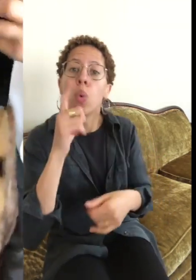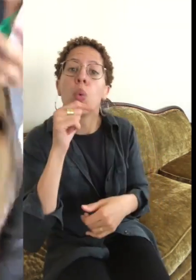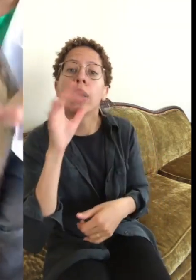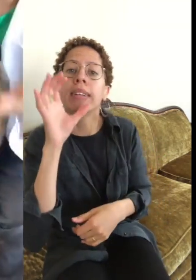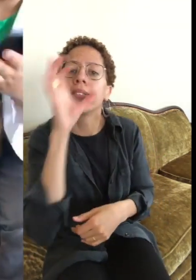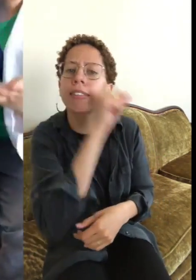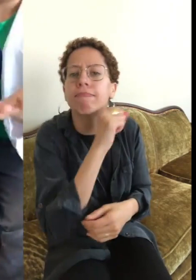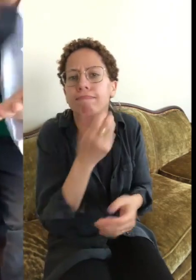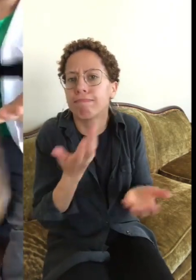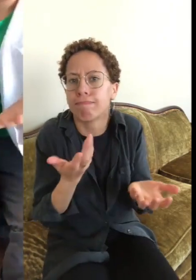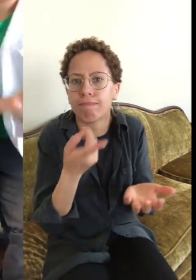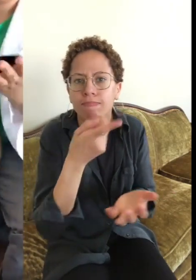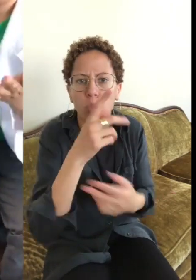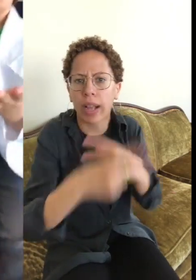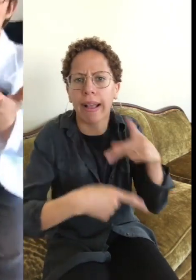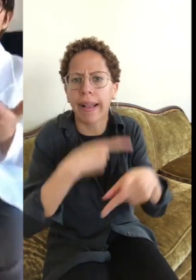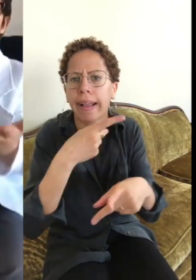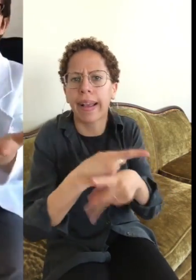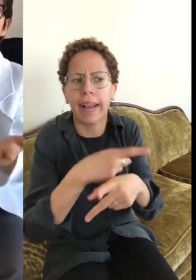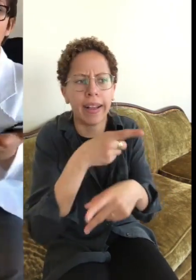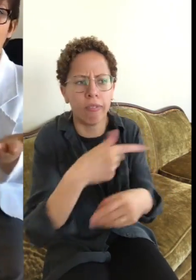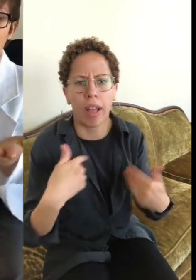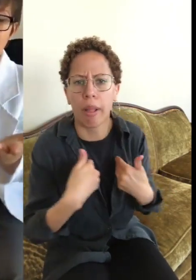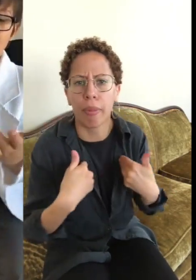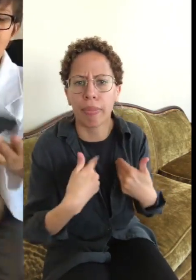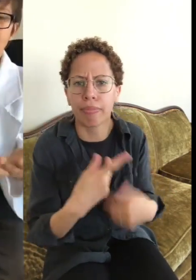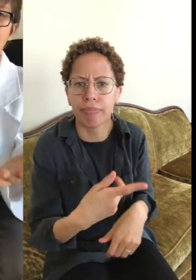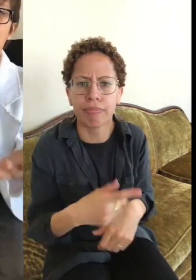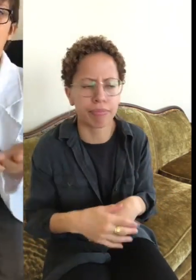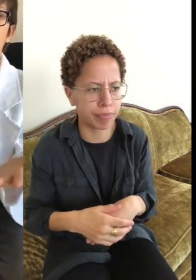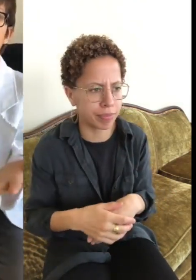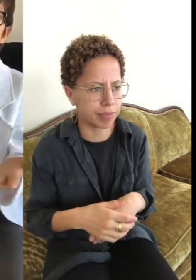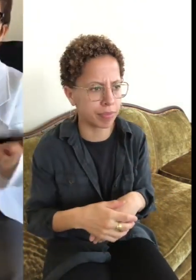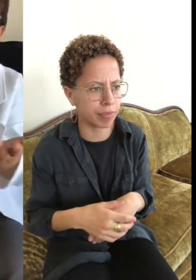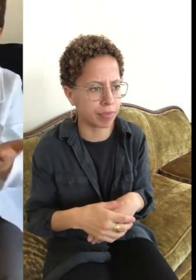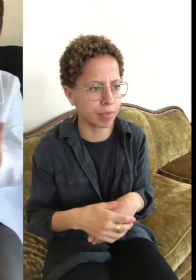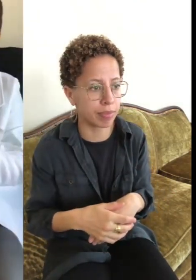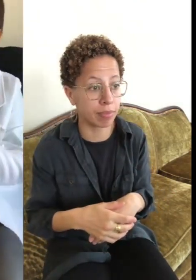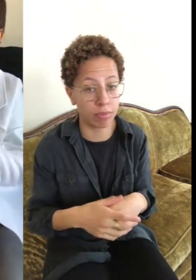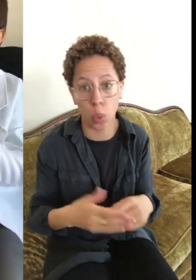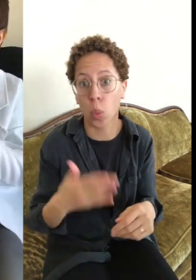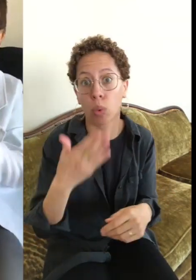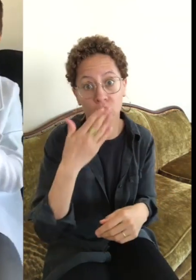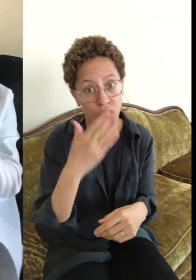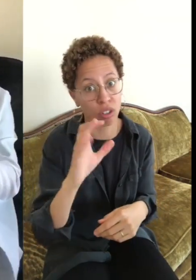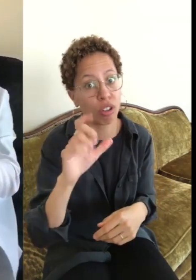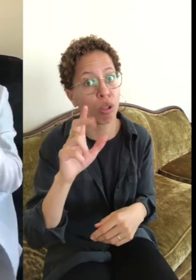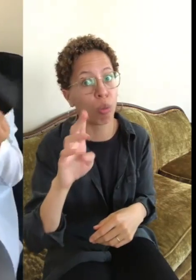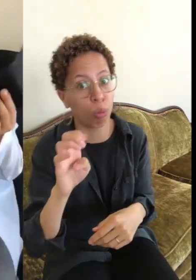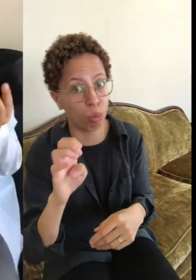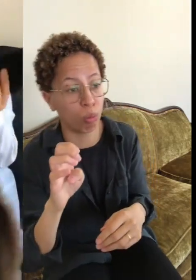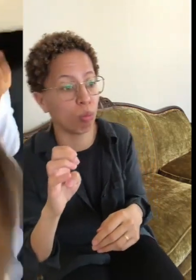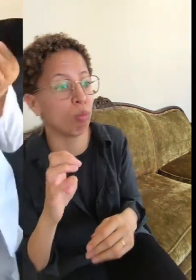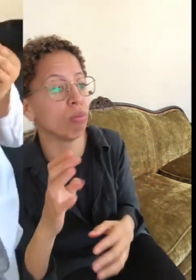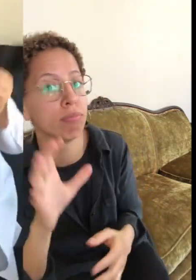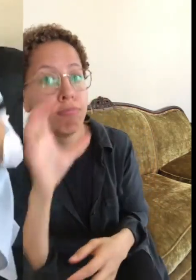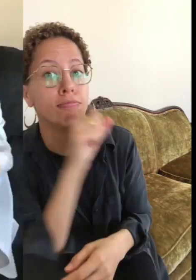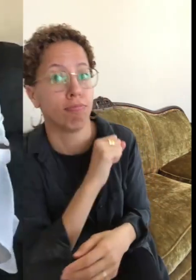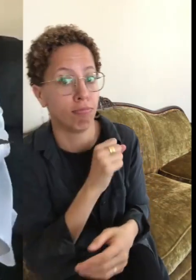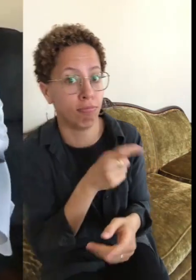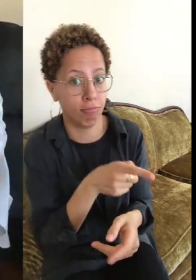this is? Oh, that's a good clue. So you're showing a behavioral adaptation. What